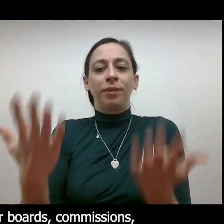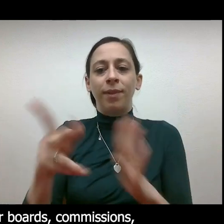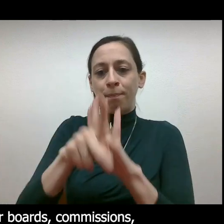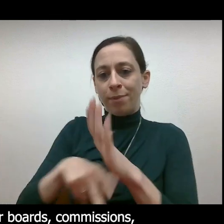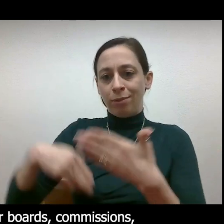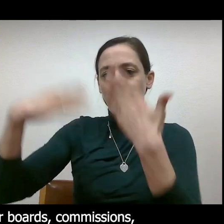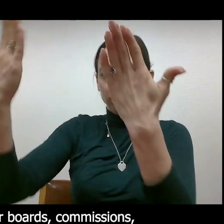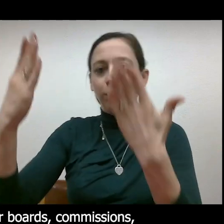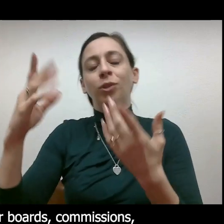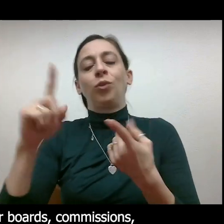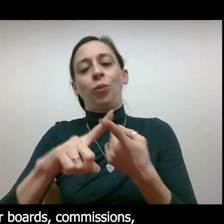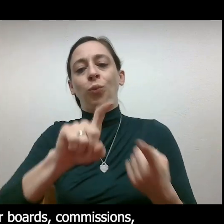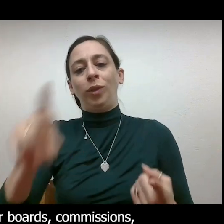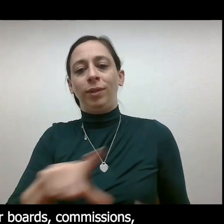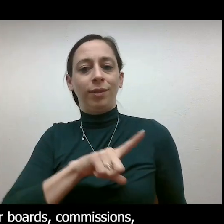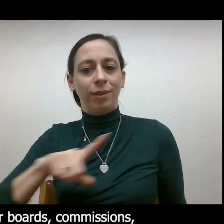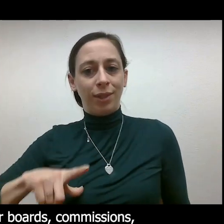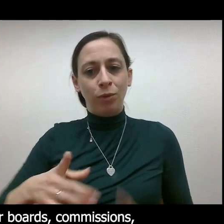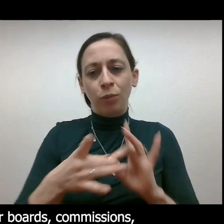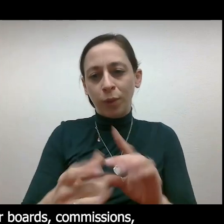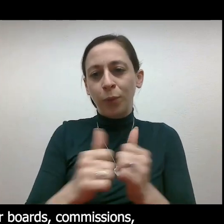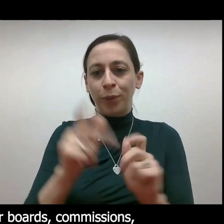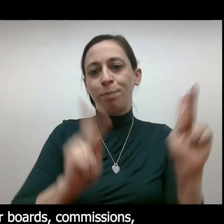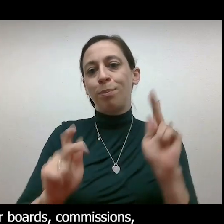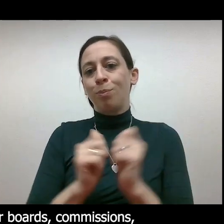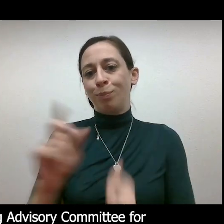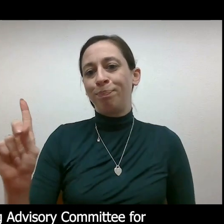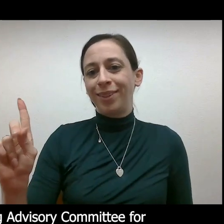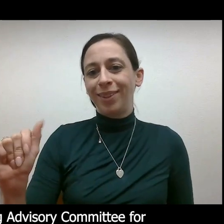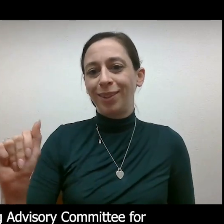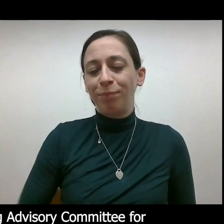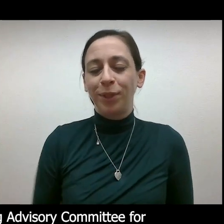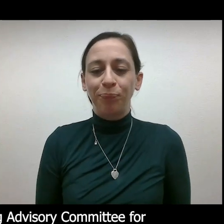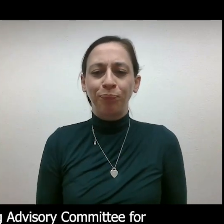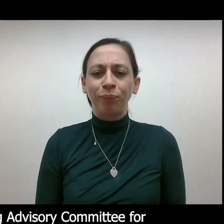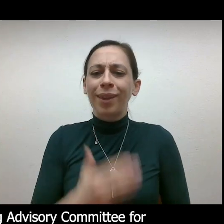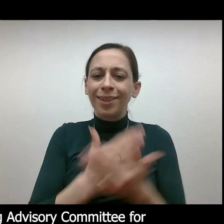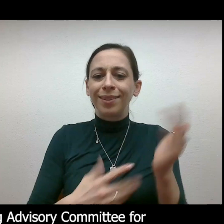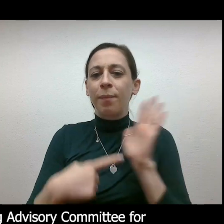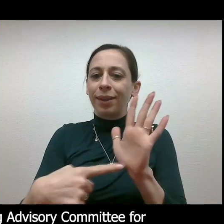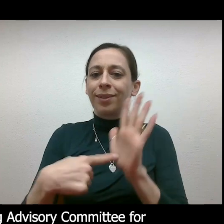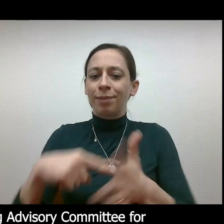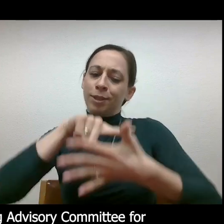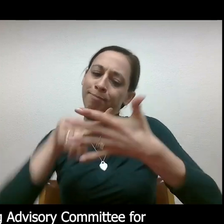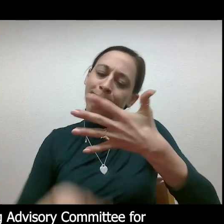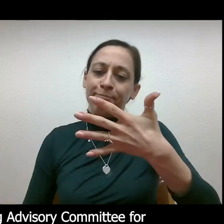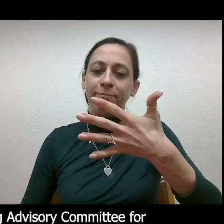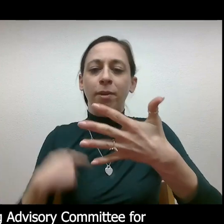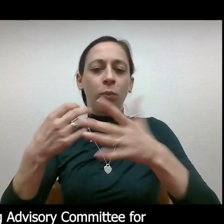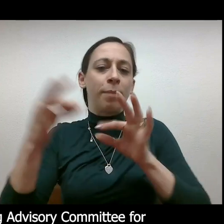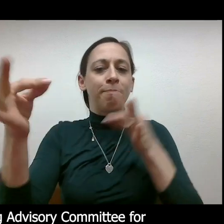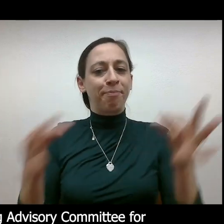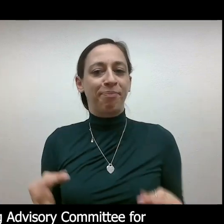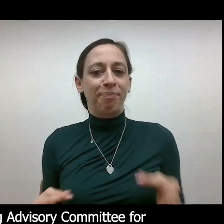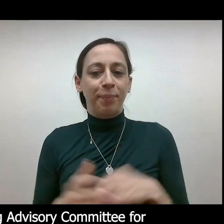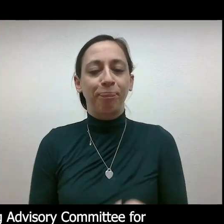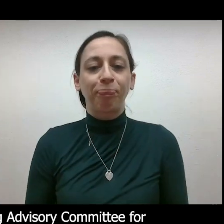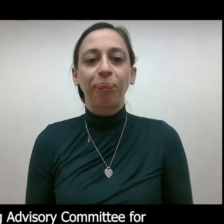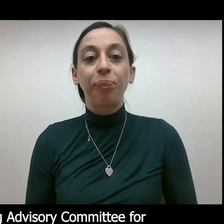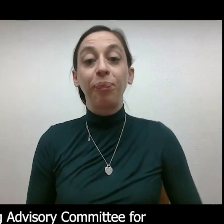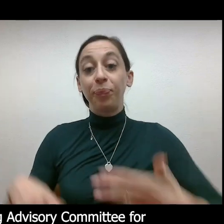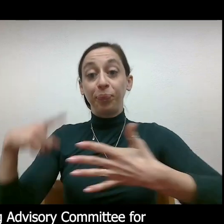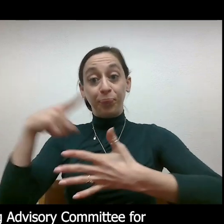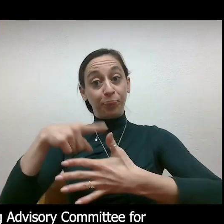in Texas and providing policy recommendations to the Texas Legislature on people with disabilities. Some examples